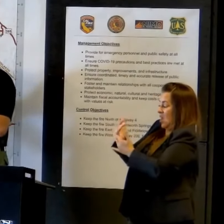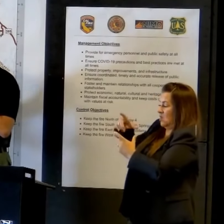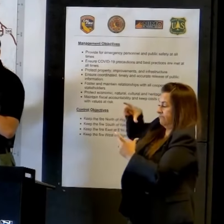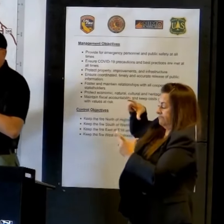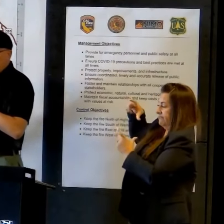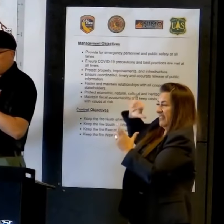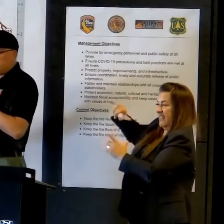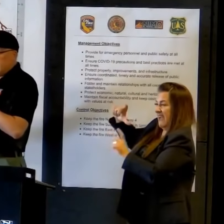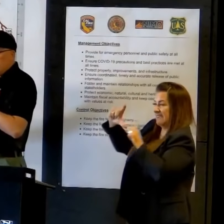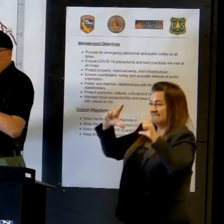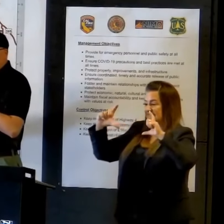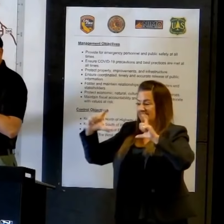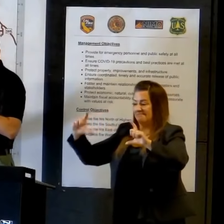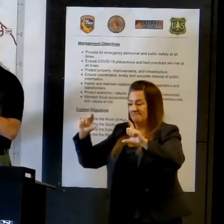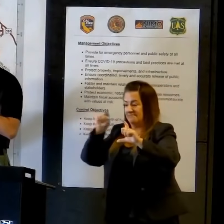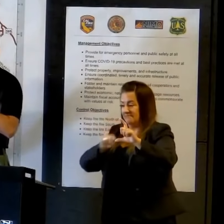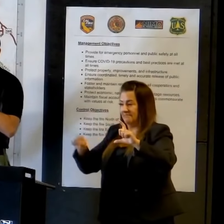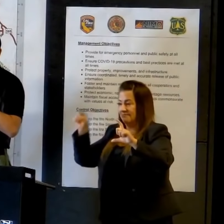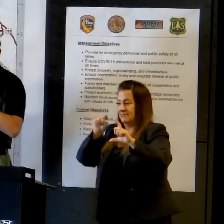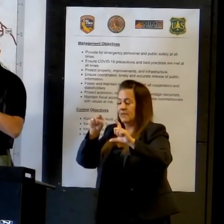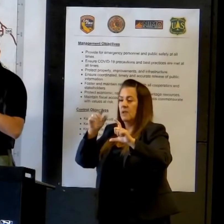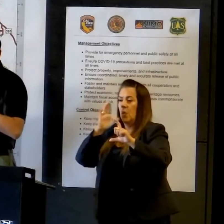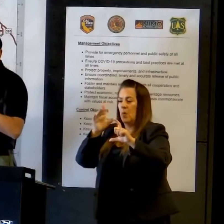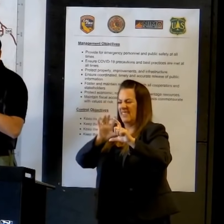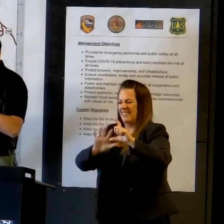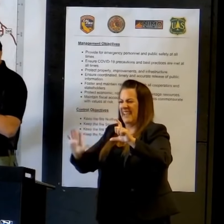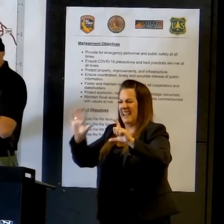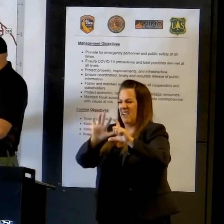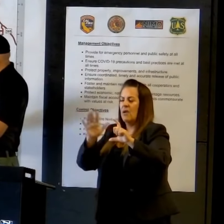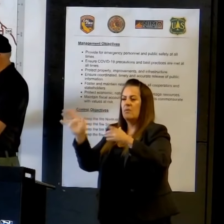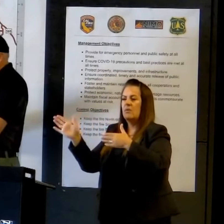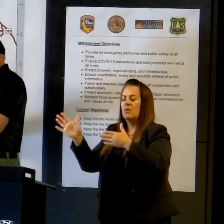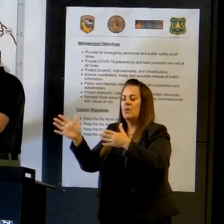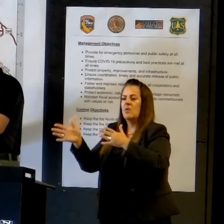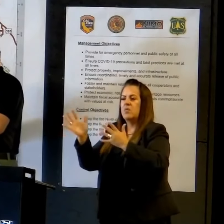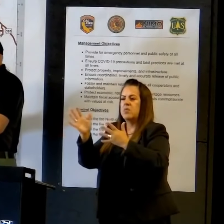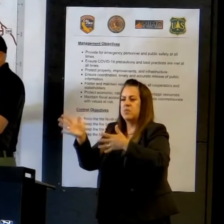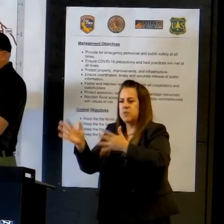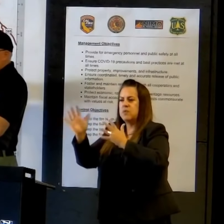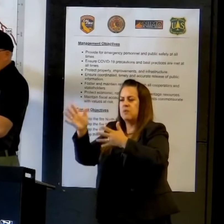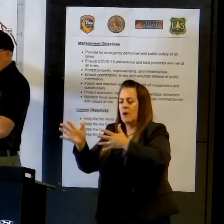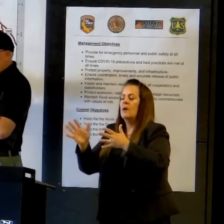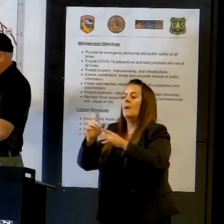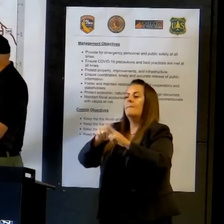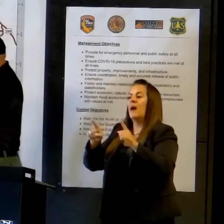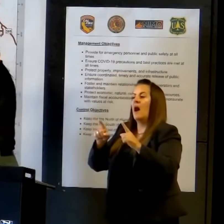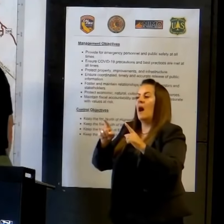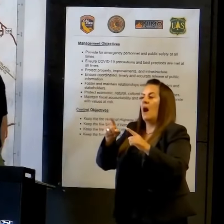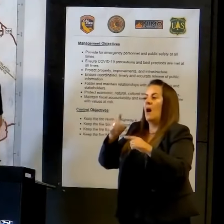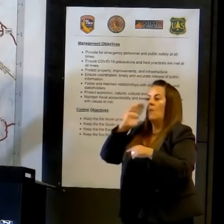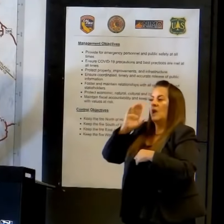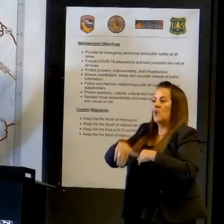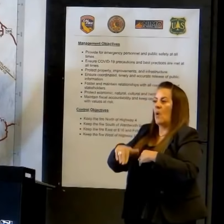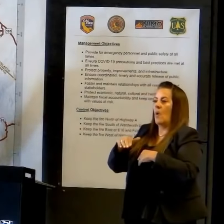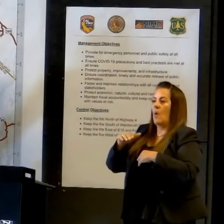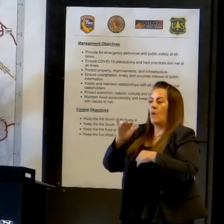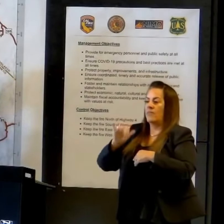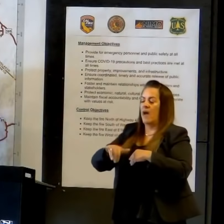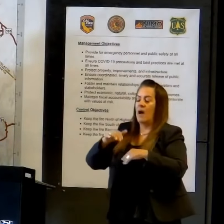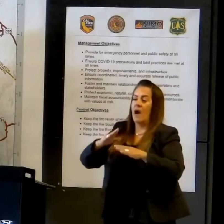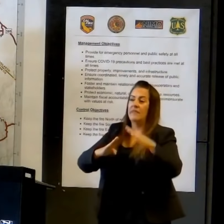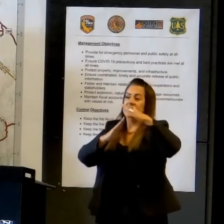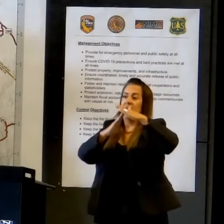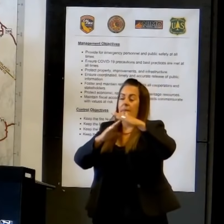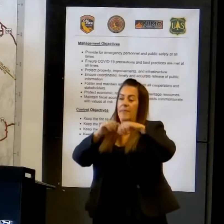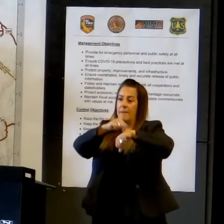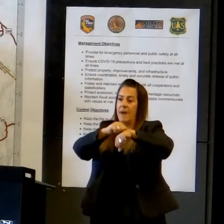tomorrow, the winds are going to be much lighter than they were today, especially up on the ridge lines. Now,